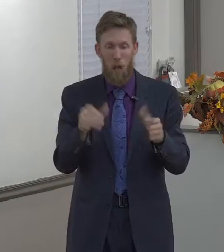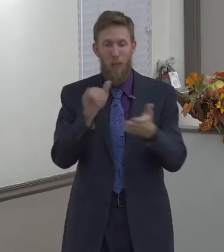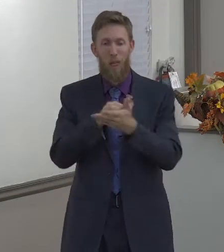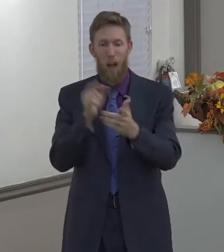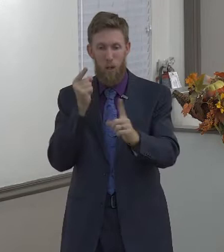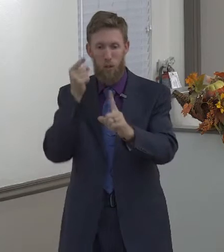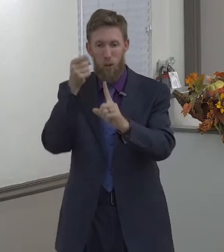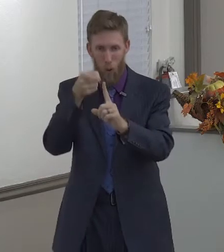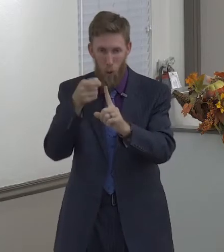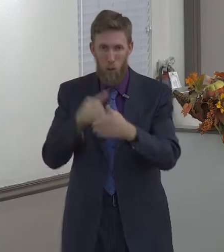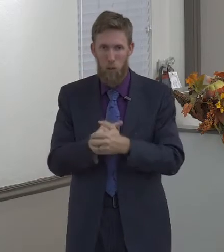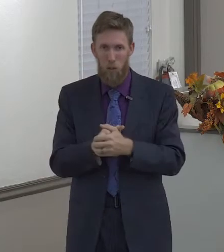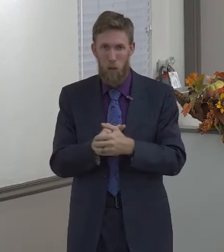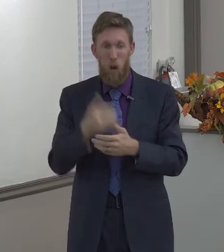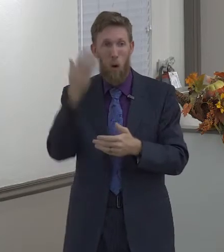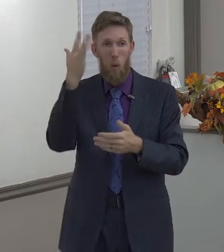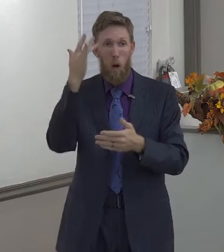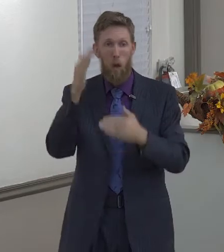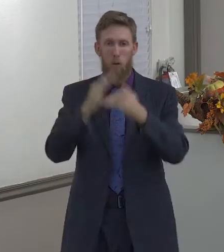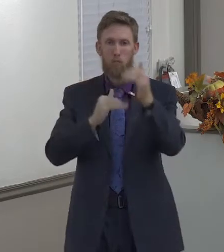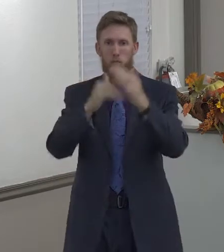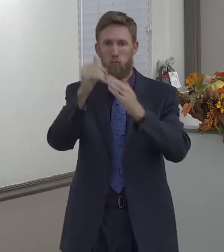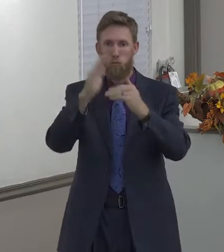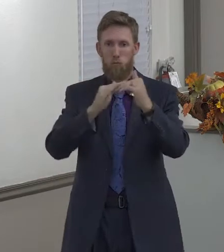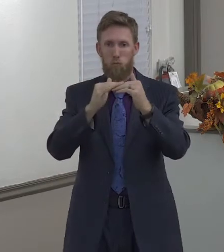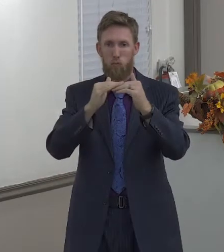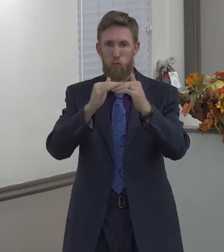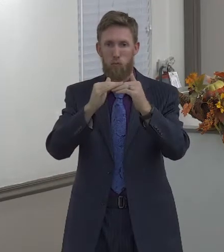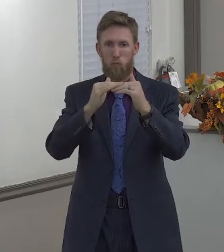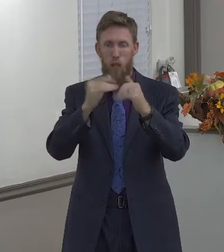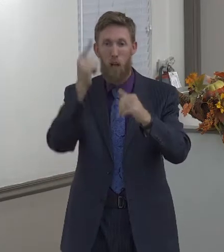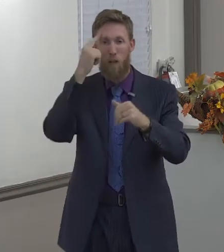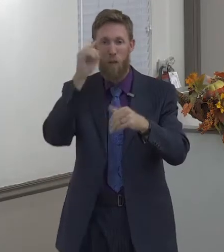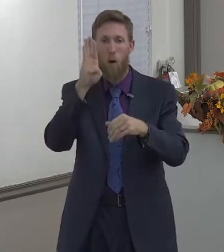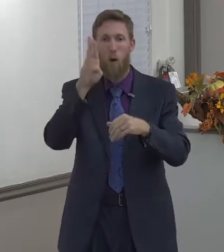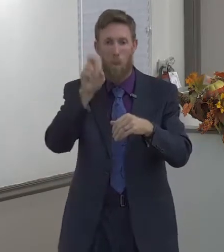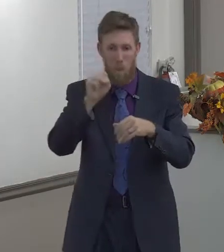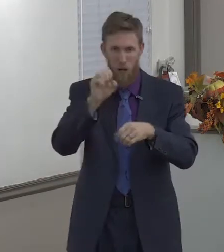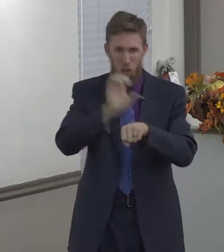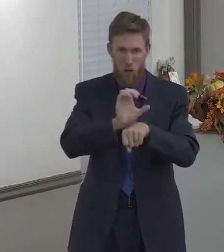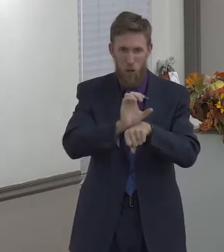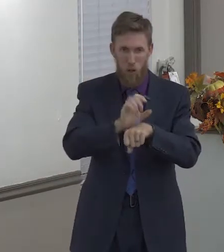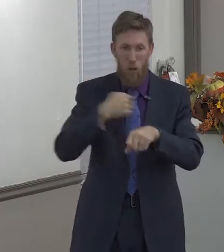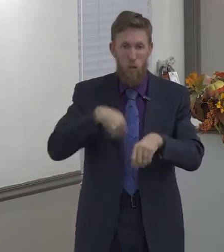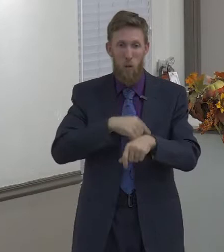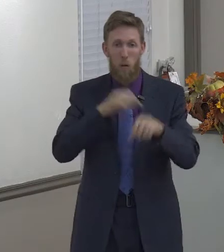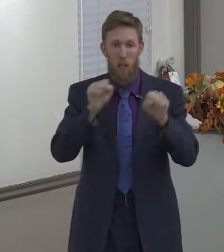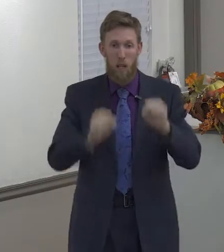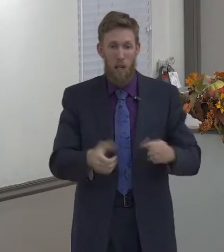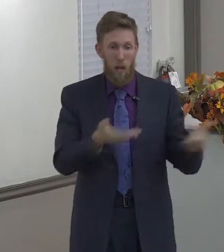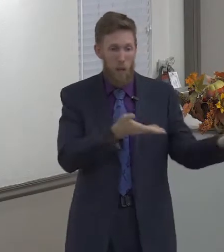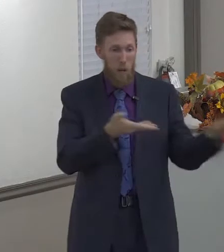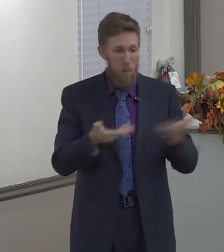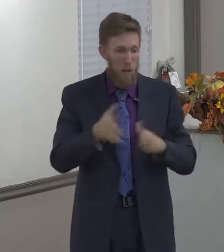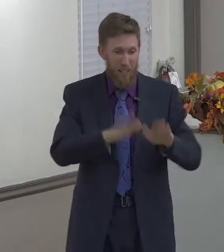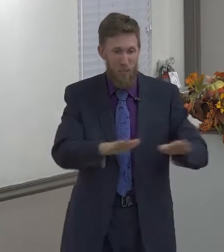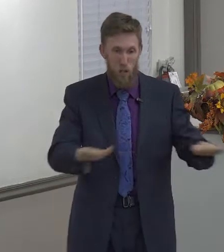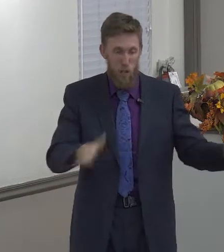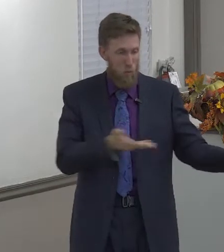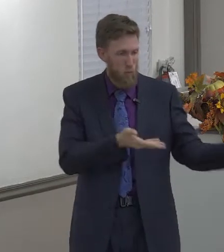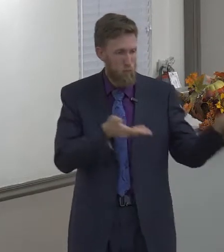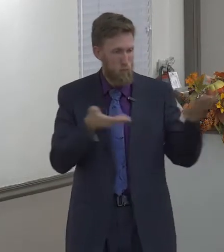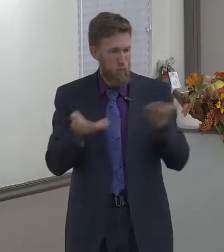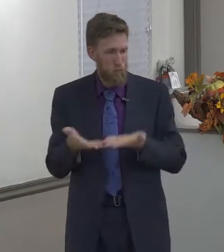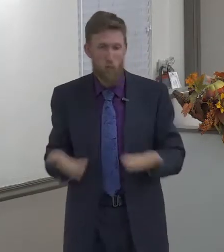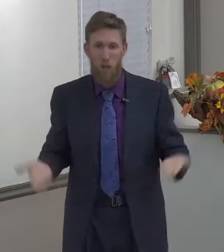next generation, so that we can reach the next soul. So tonight I want to talk about the body of Christ, and